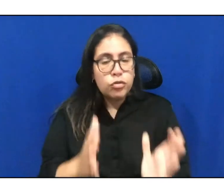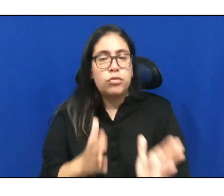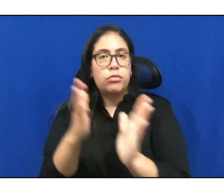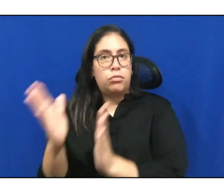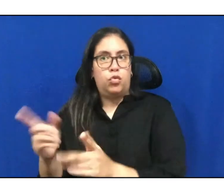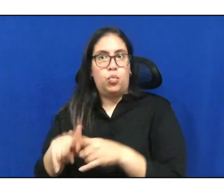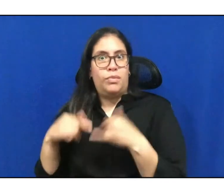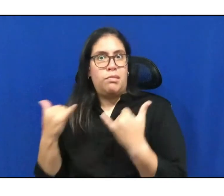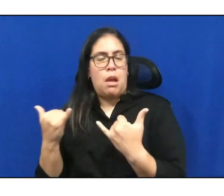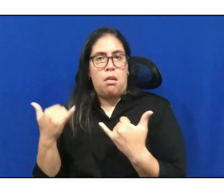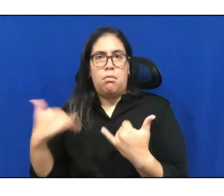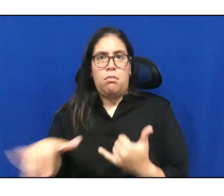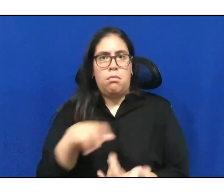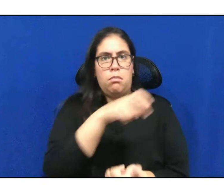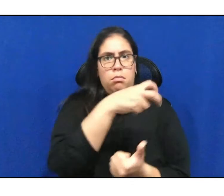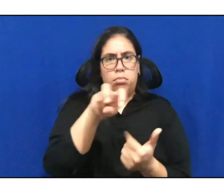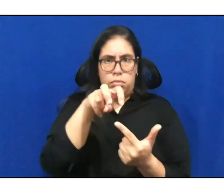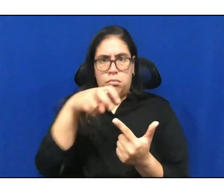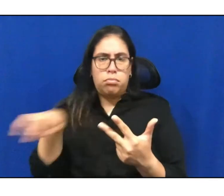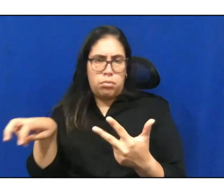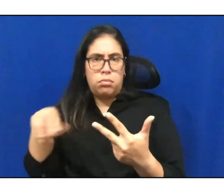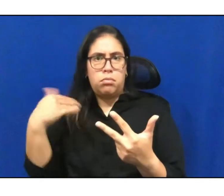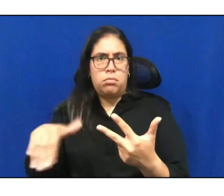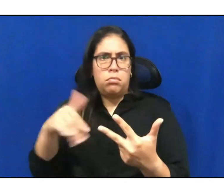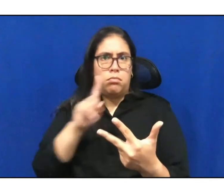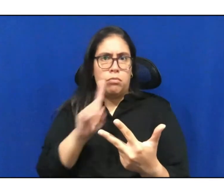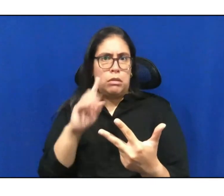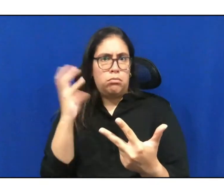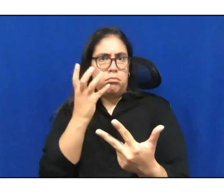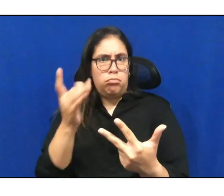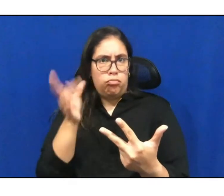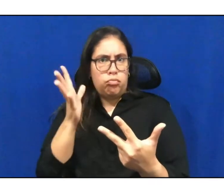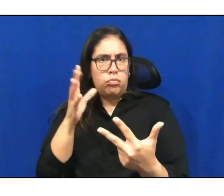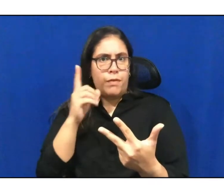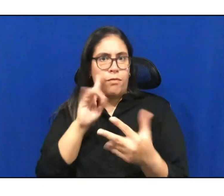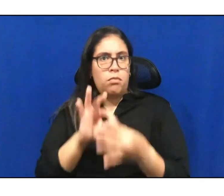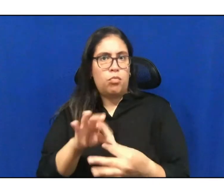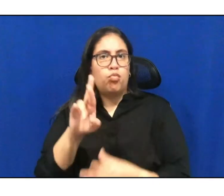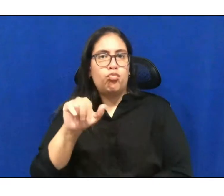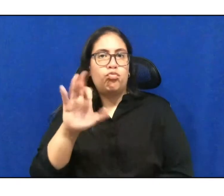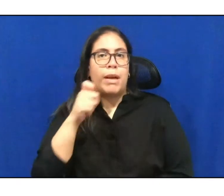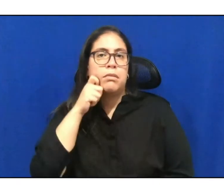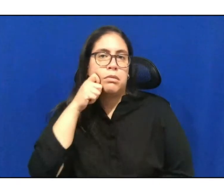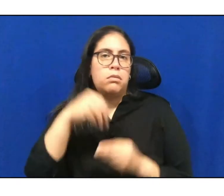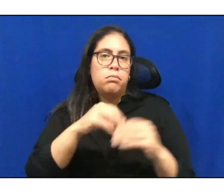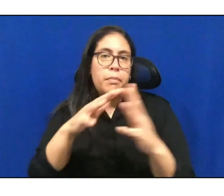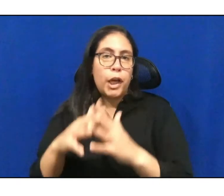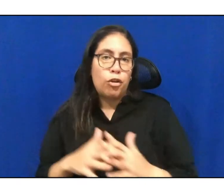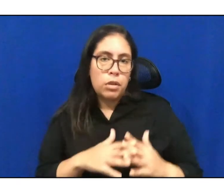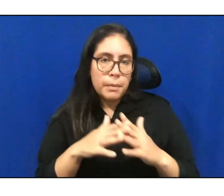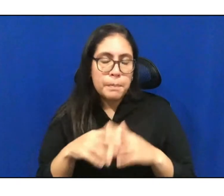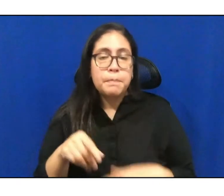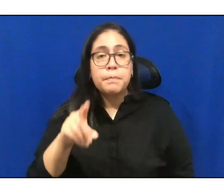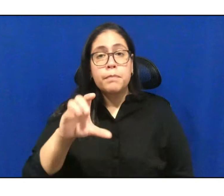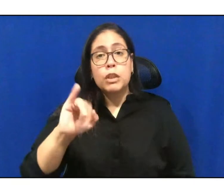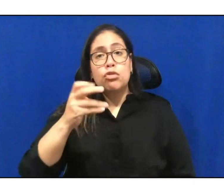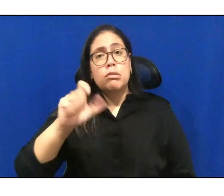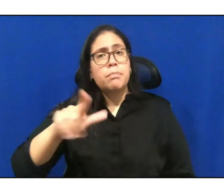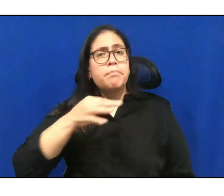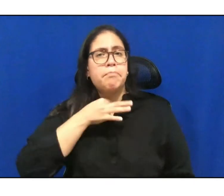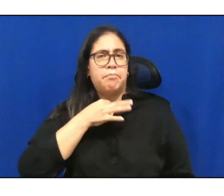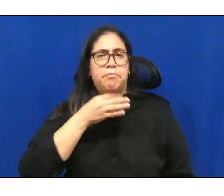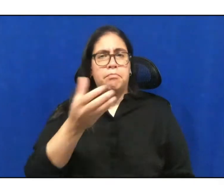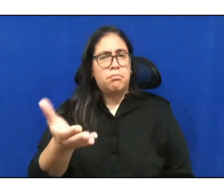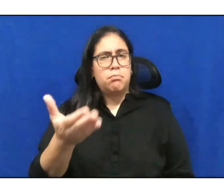dramatic as far as race in America. Crystal, where are we now, and how